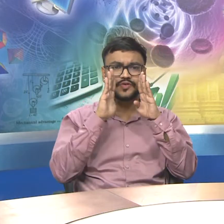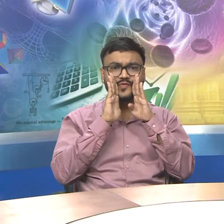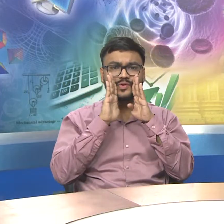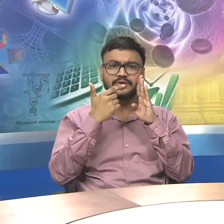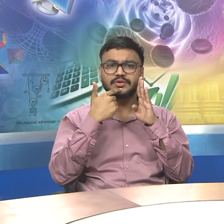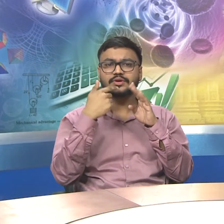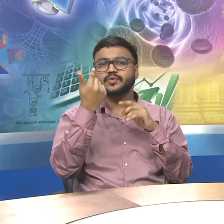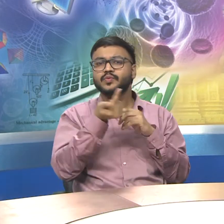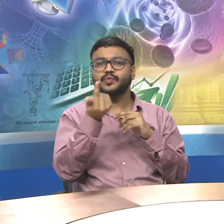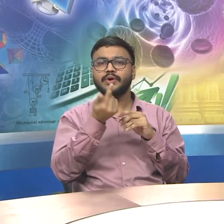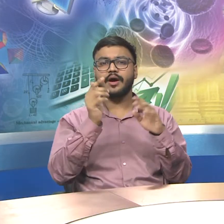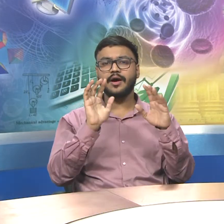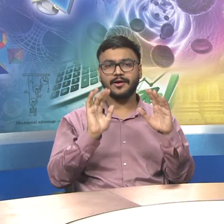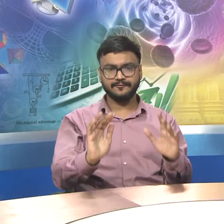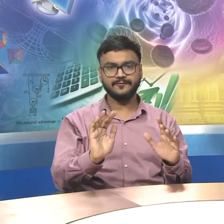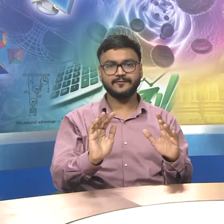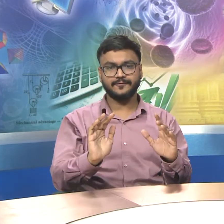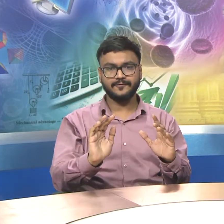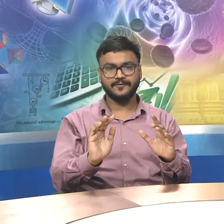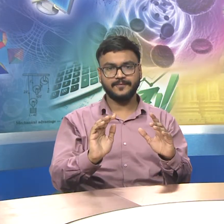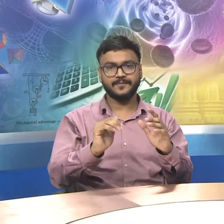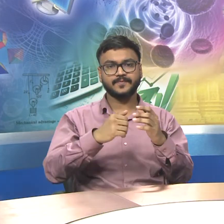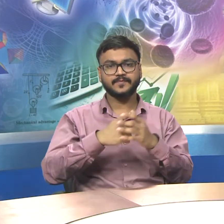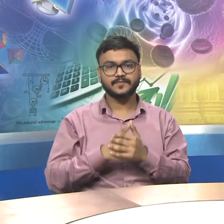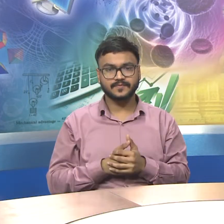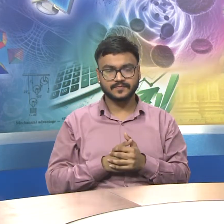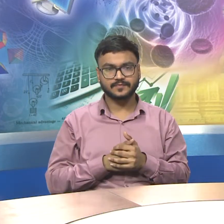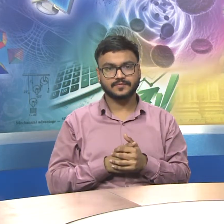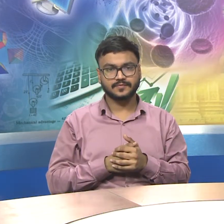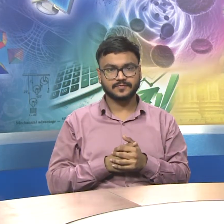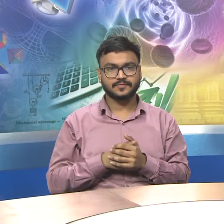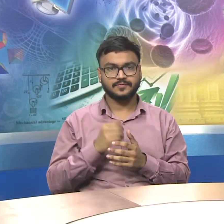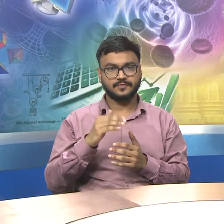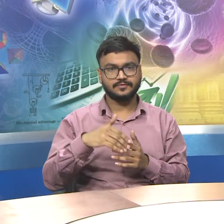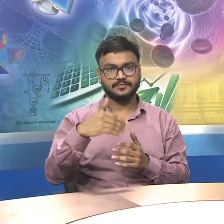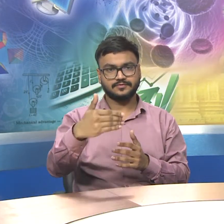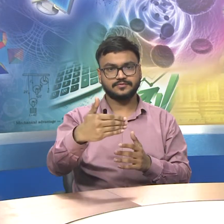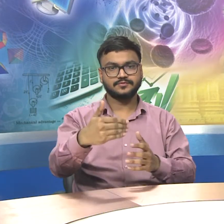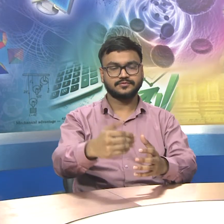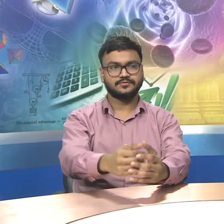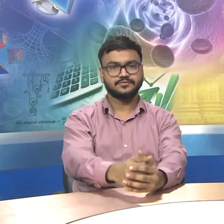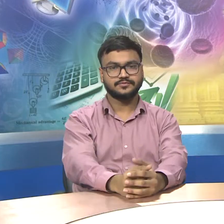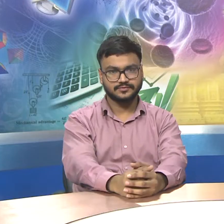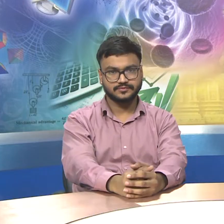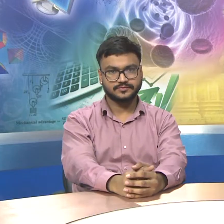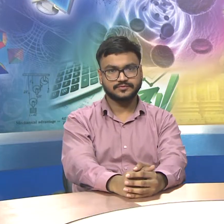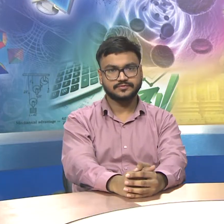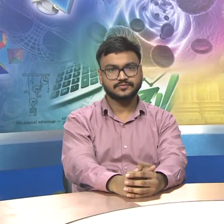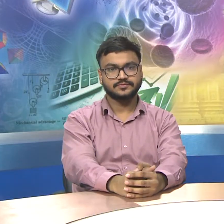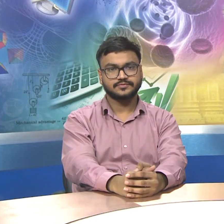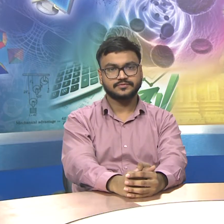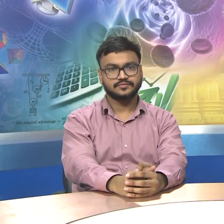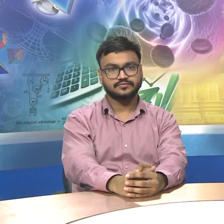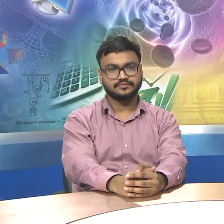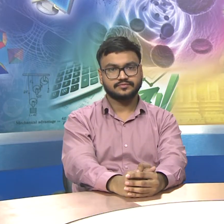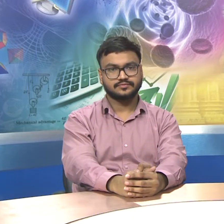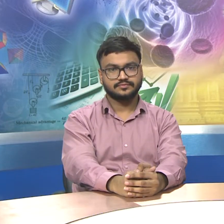etc. They are all related to communication signs because it is made near the mouth